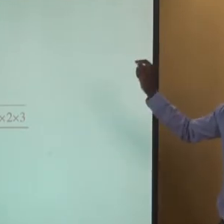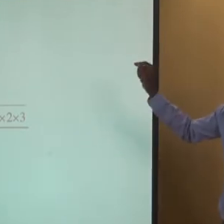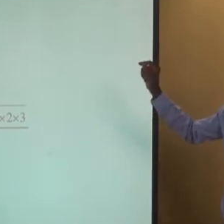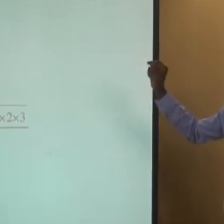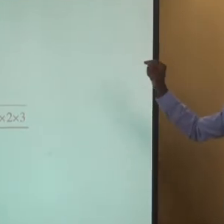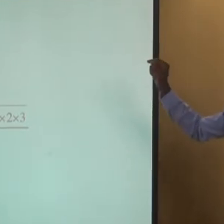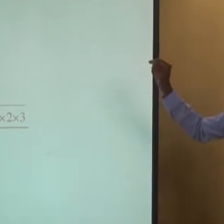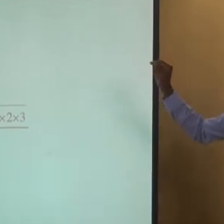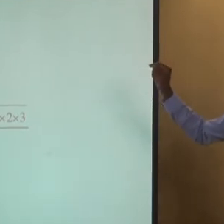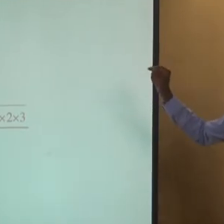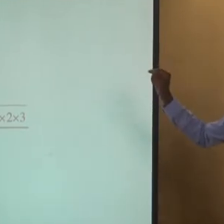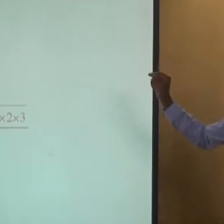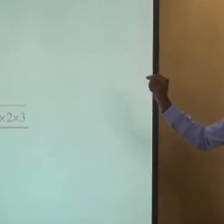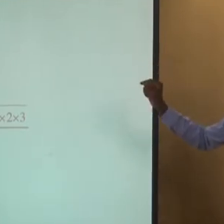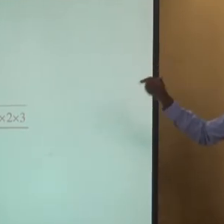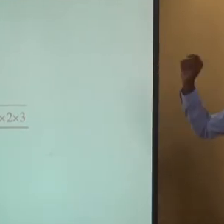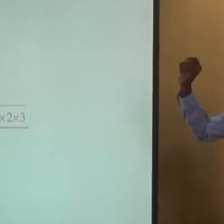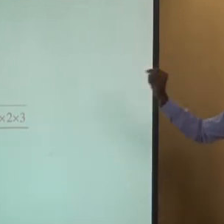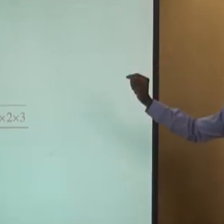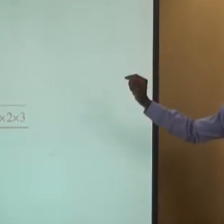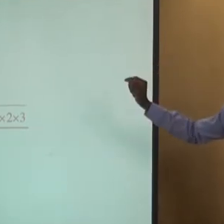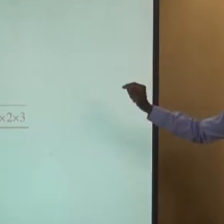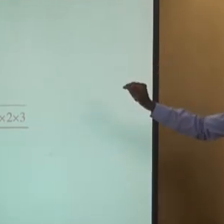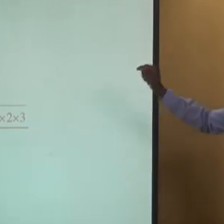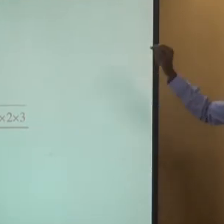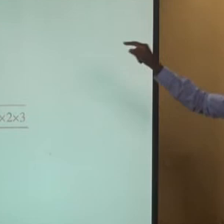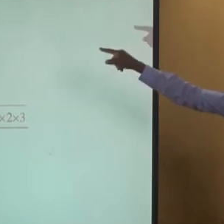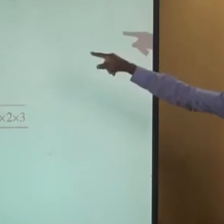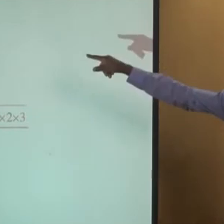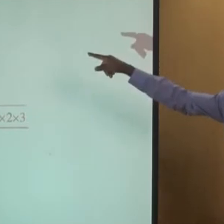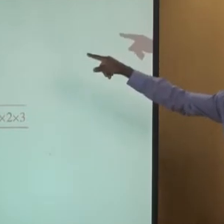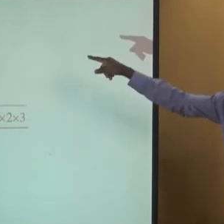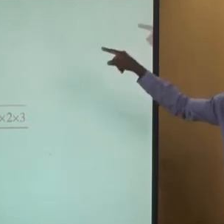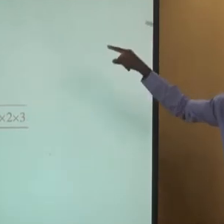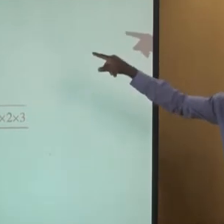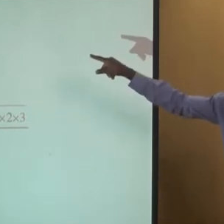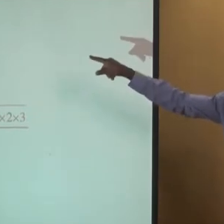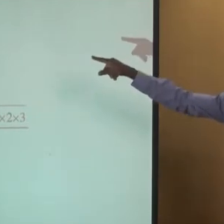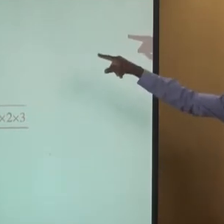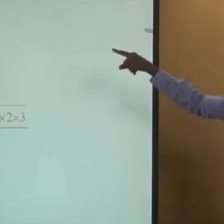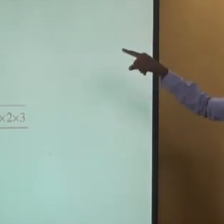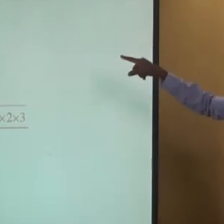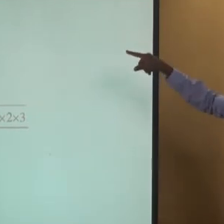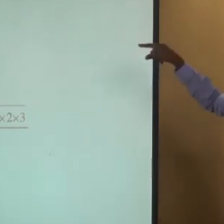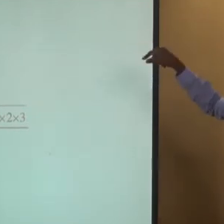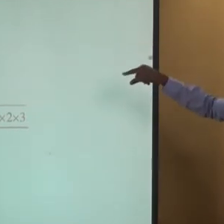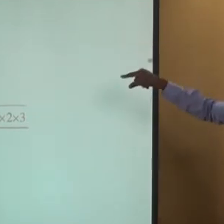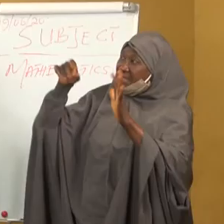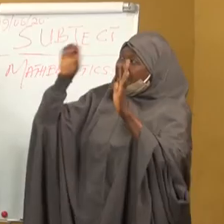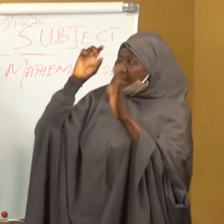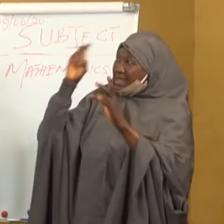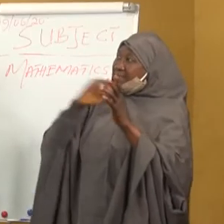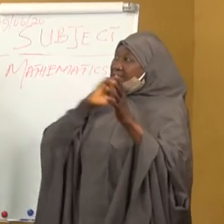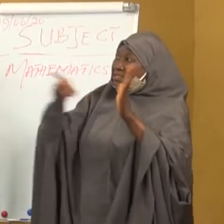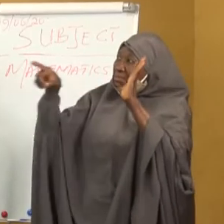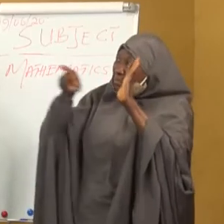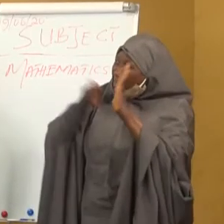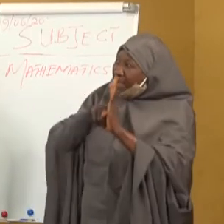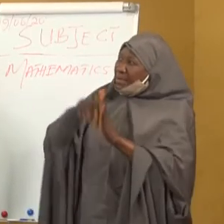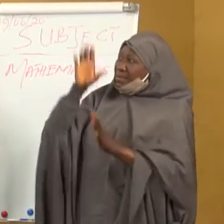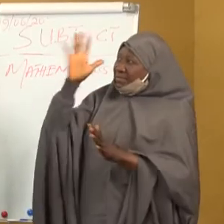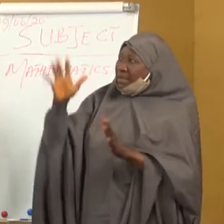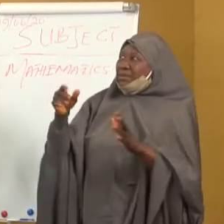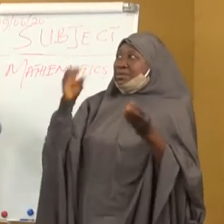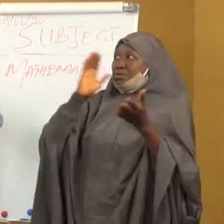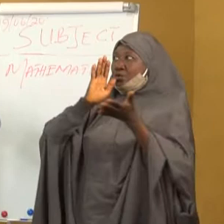signs are very, very important. For instance, the coefficient of x is minus 5. So B becomes